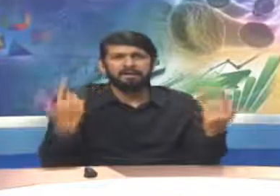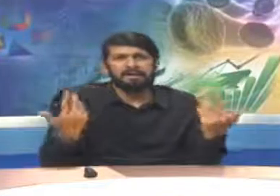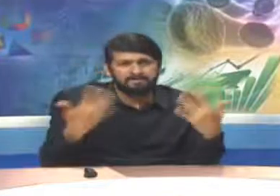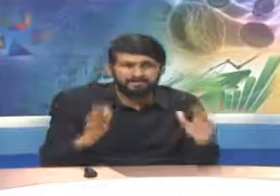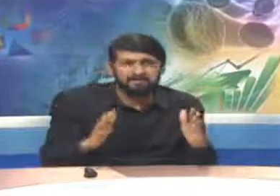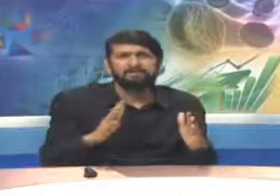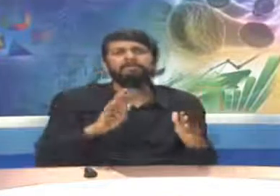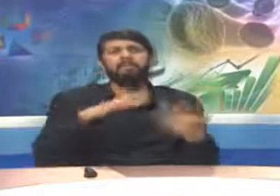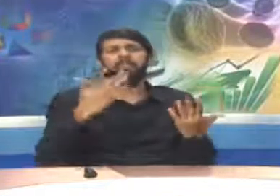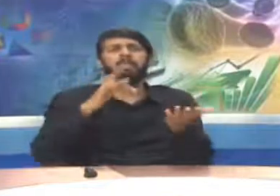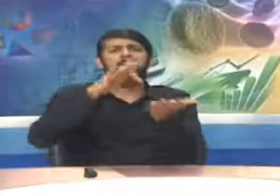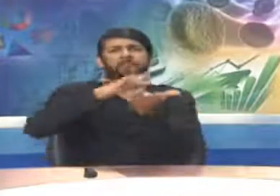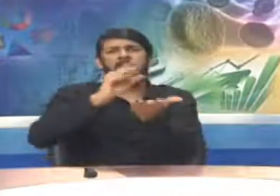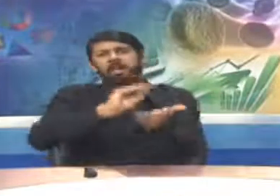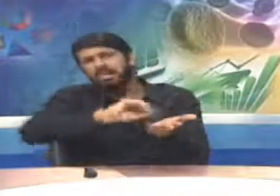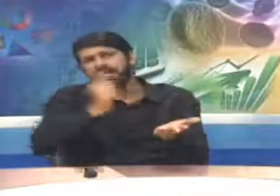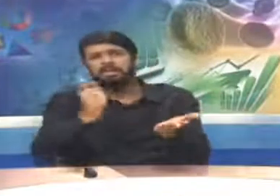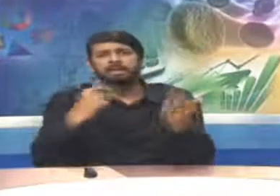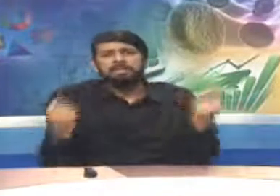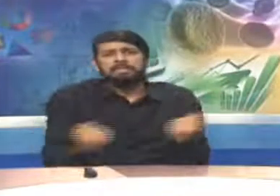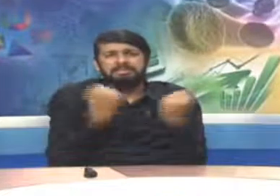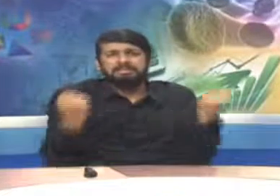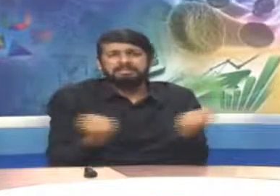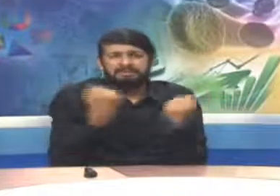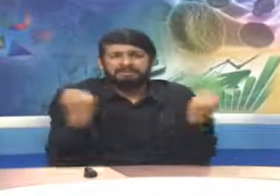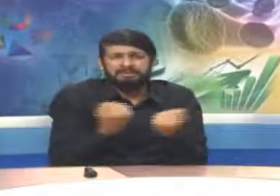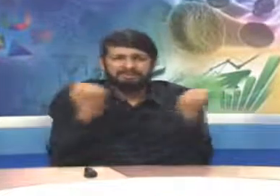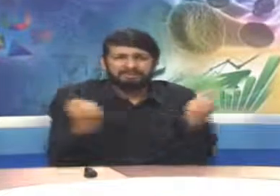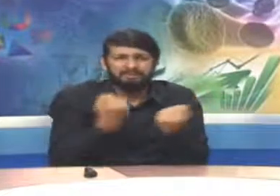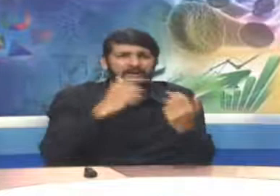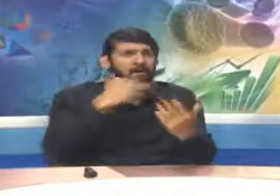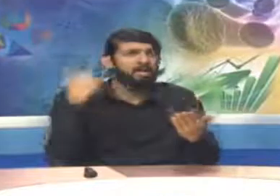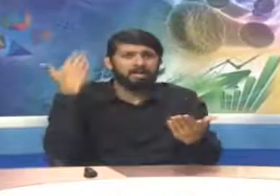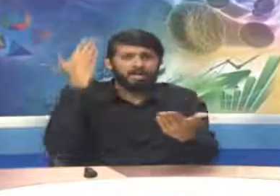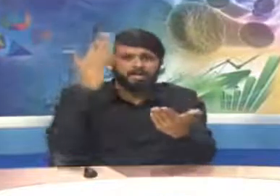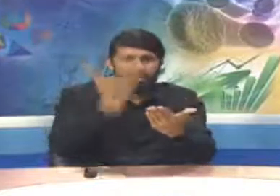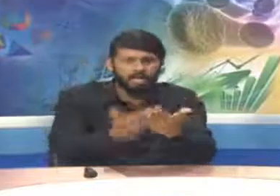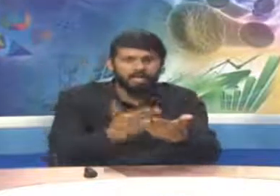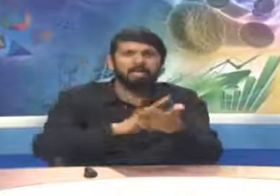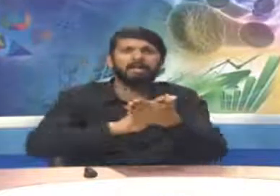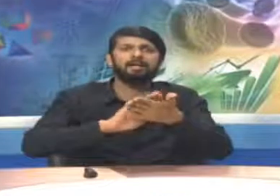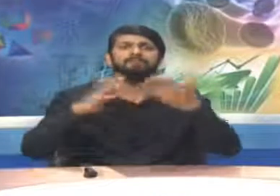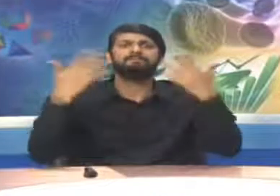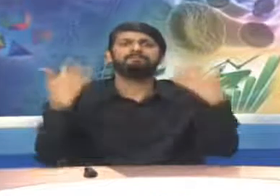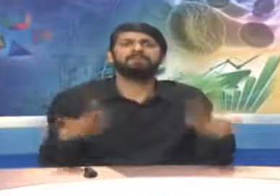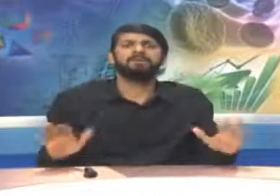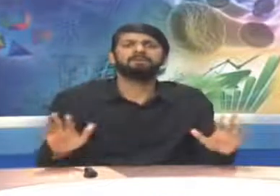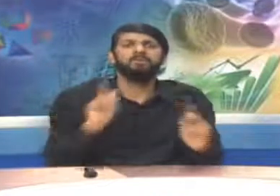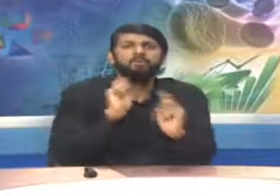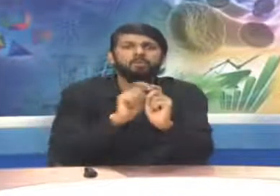associations, including the state, are the means which exist for the